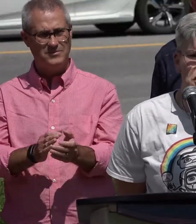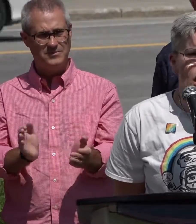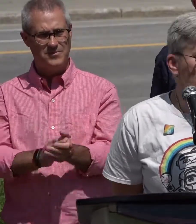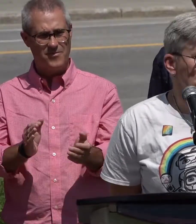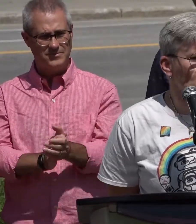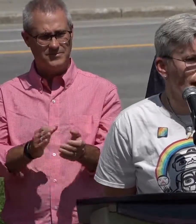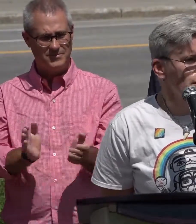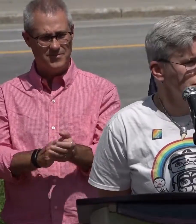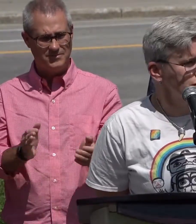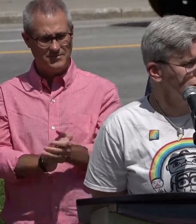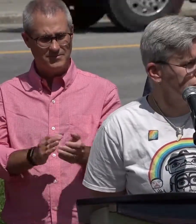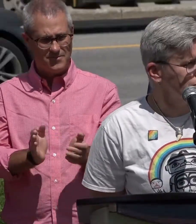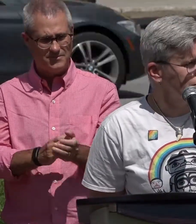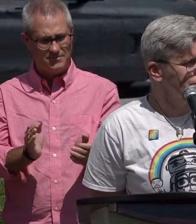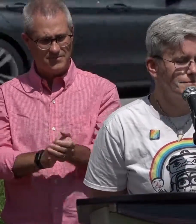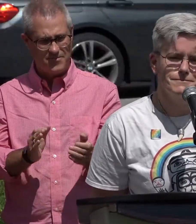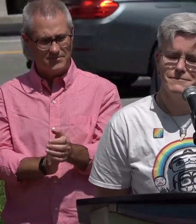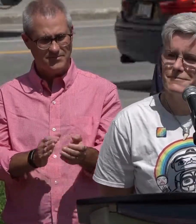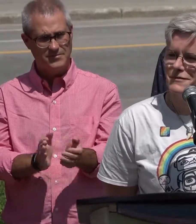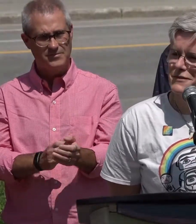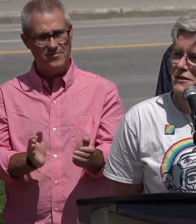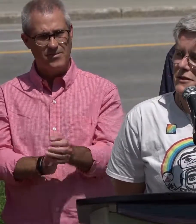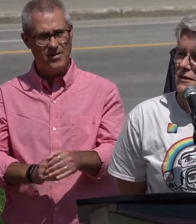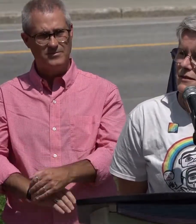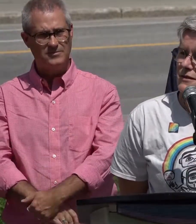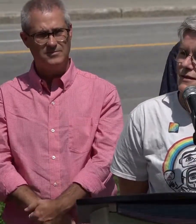I use all the pronouns.